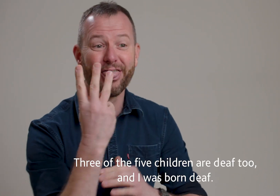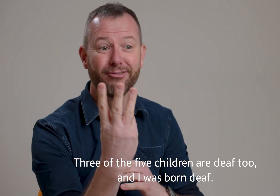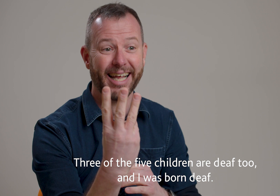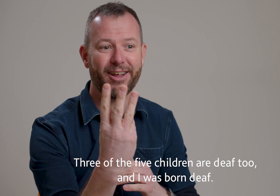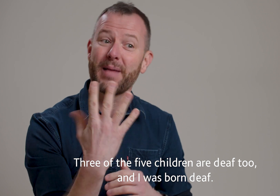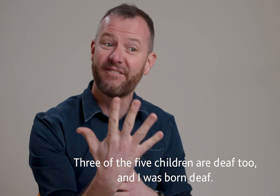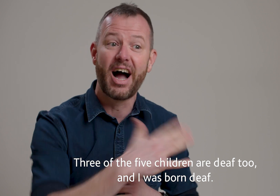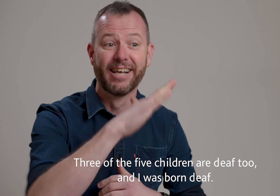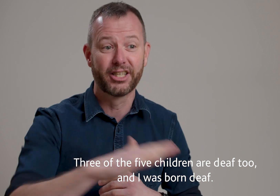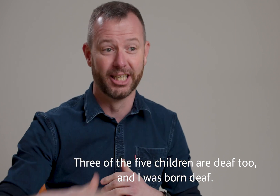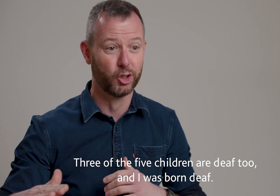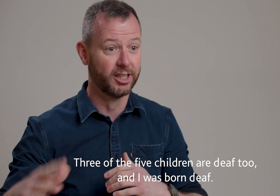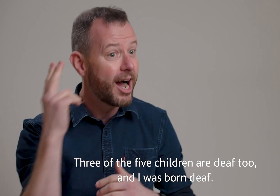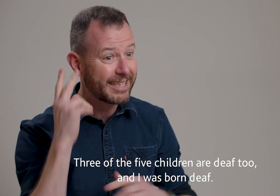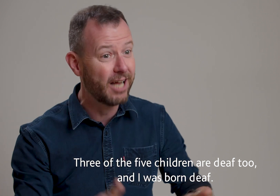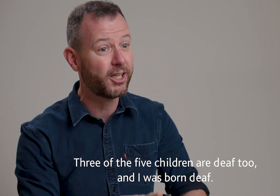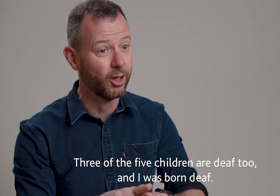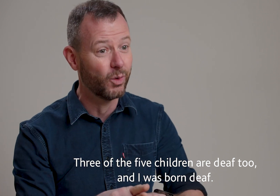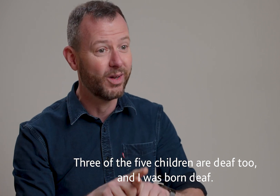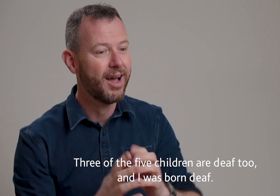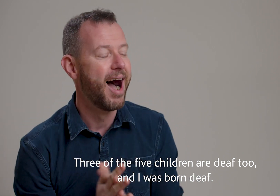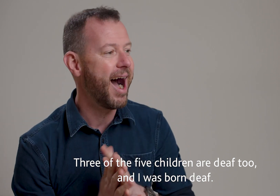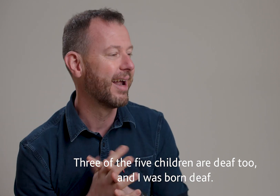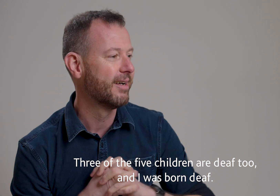Three of my 5 children are deaf too. And